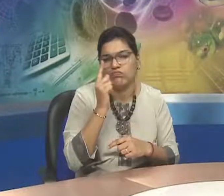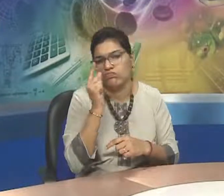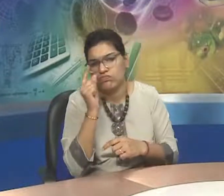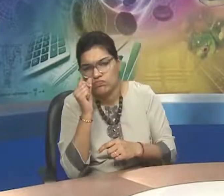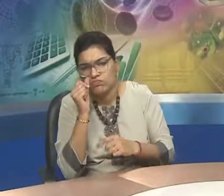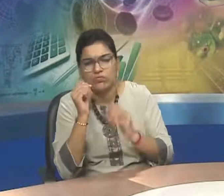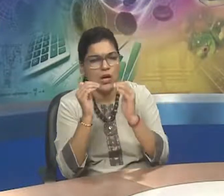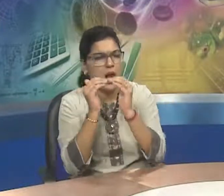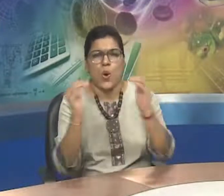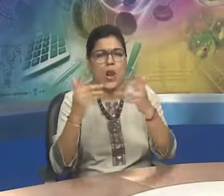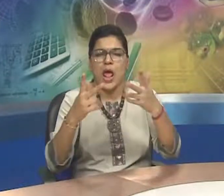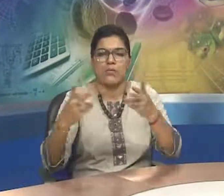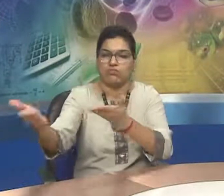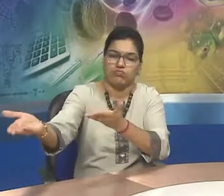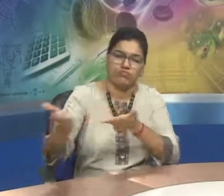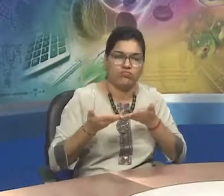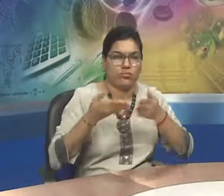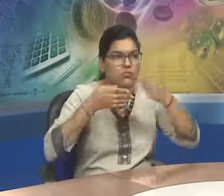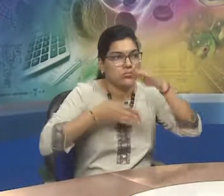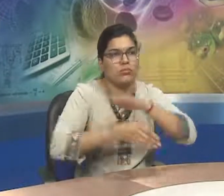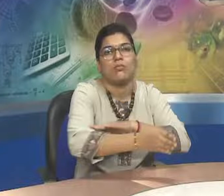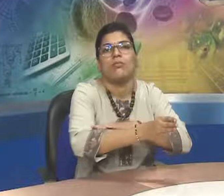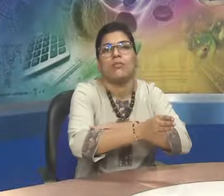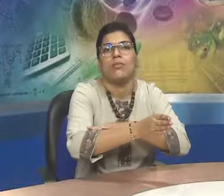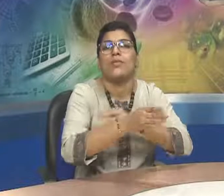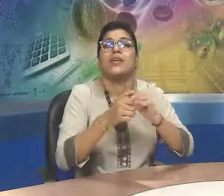they are all equal.